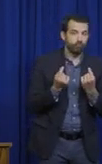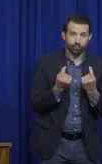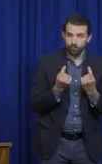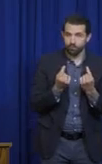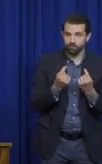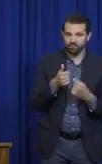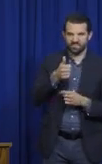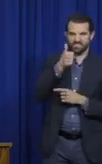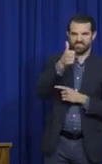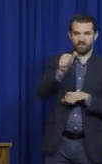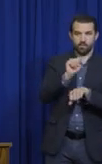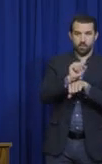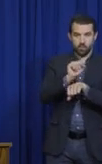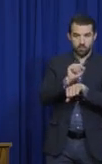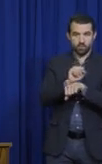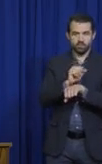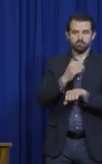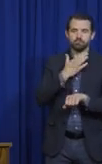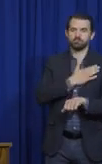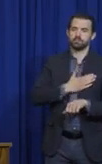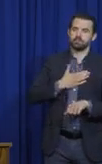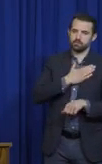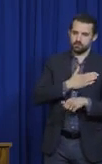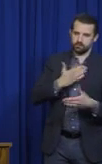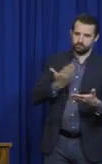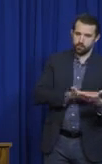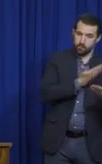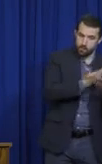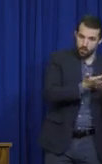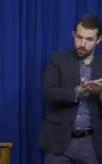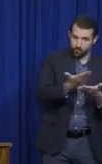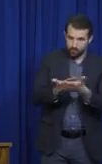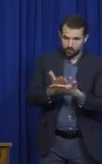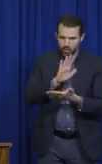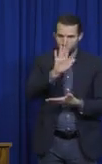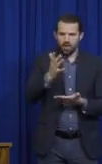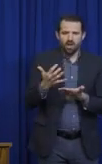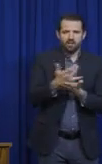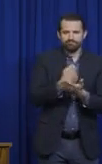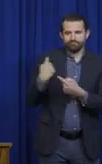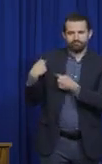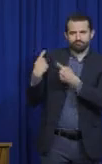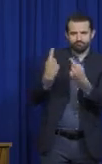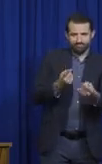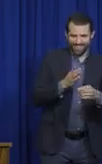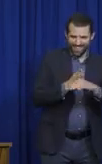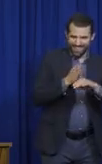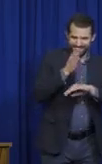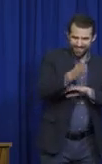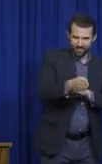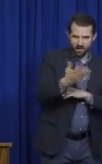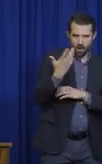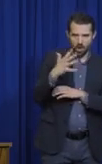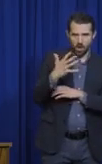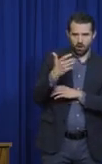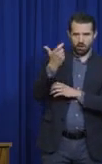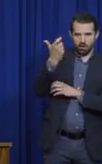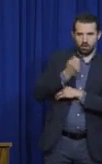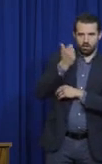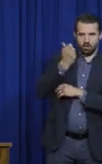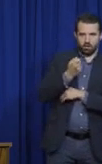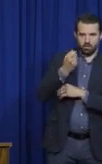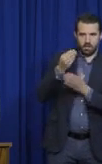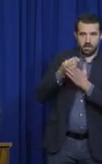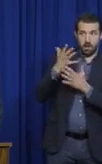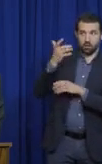be asked to provide documentation of your earnings after you start receiving your initial benefits.